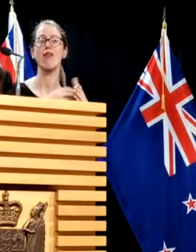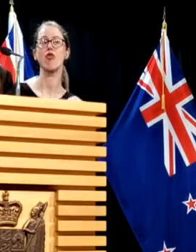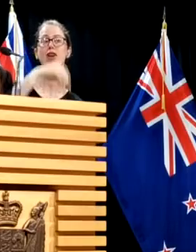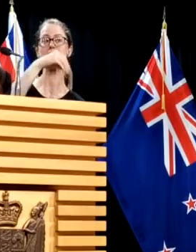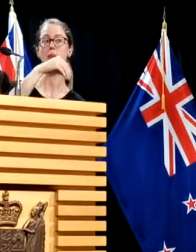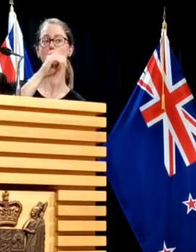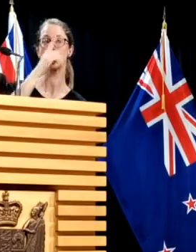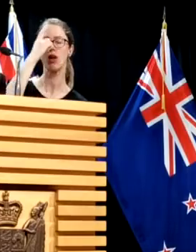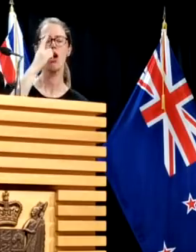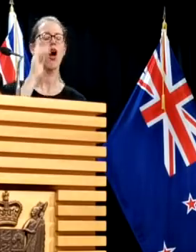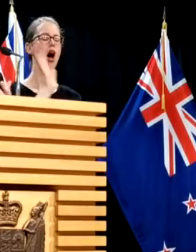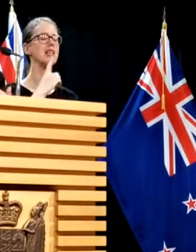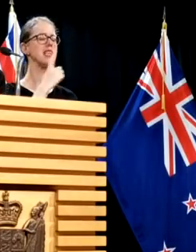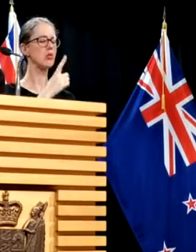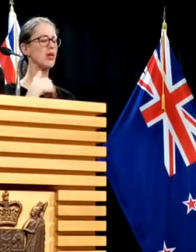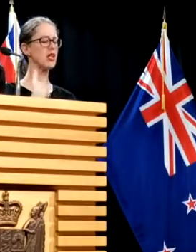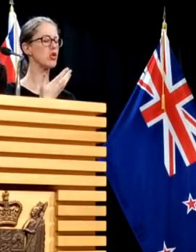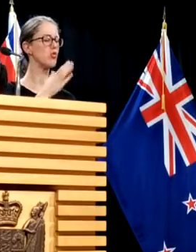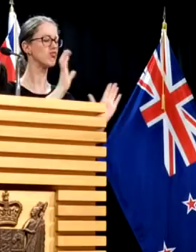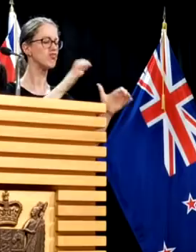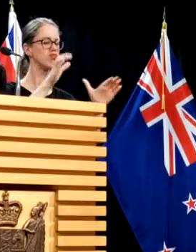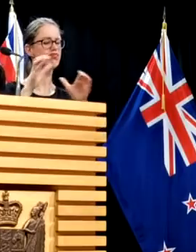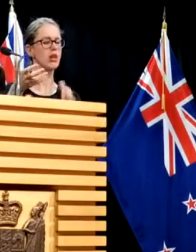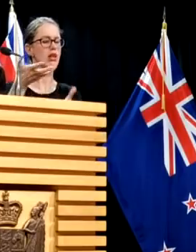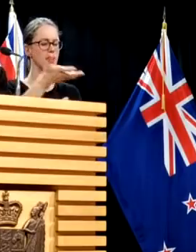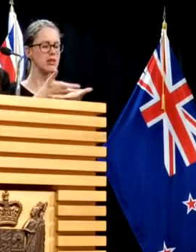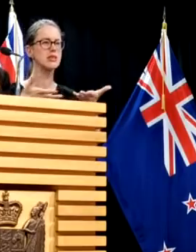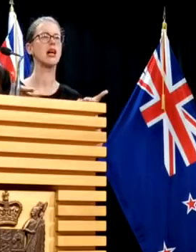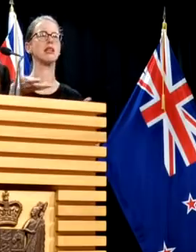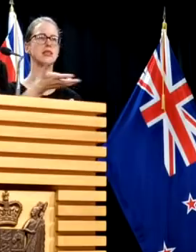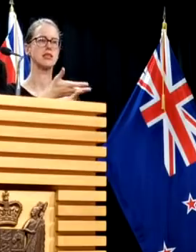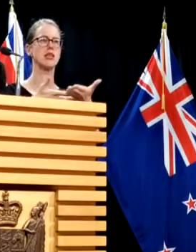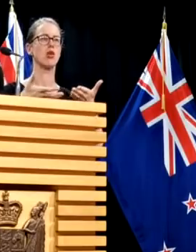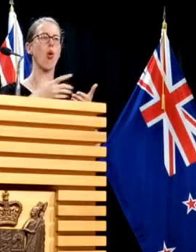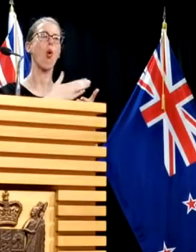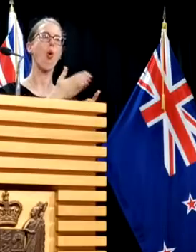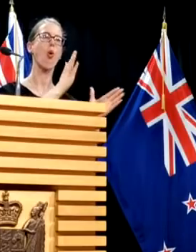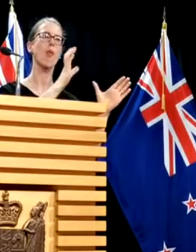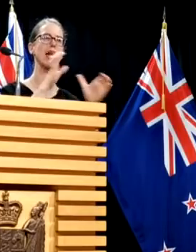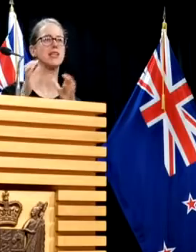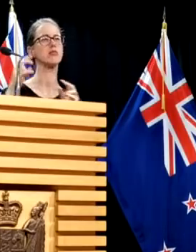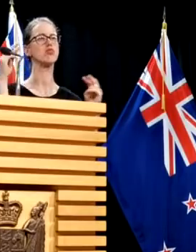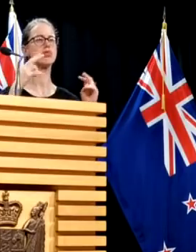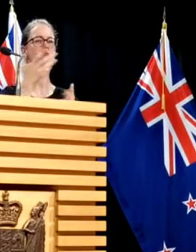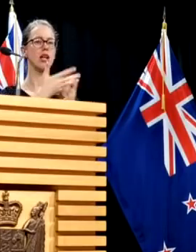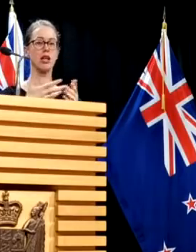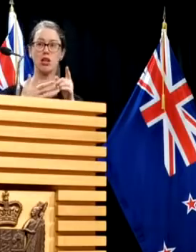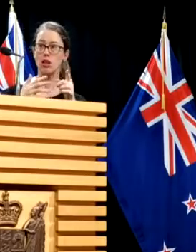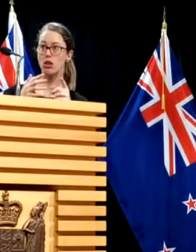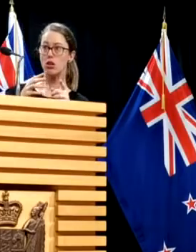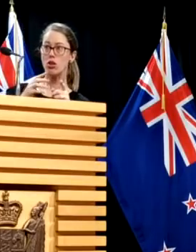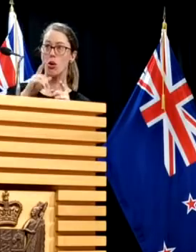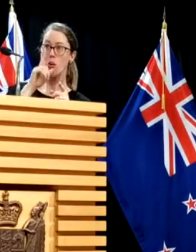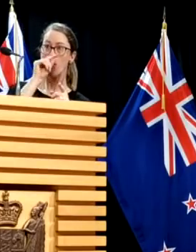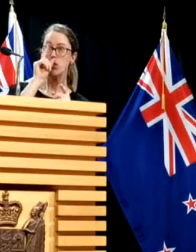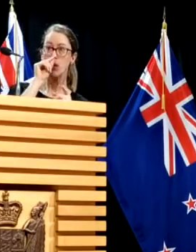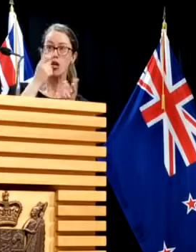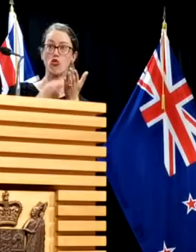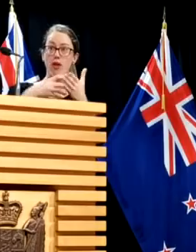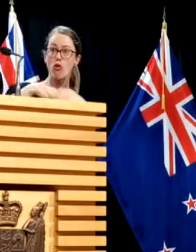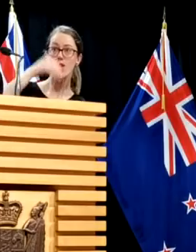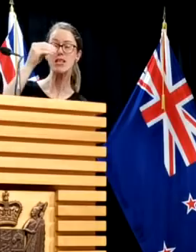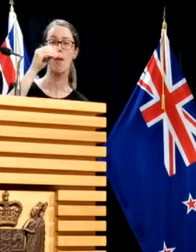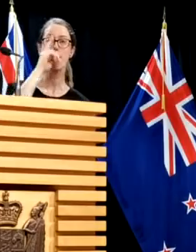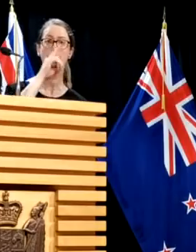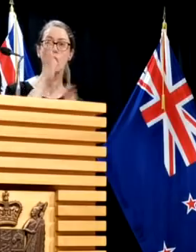conversation that I do want to have across Parliament, and it's good that we already have a view from one party. Let's take views from all of them. You're not rolling out doing it without a referendum.